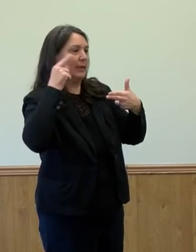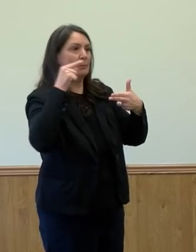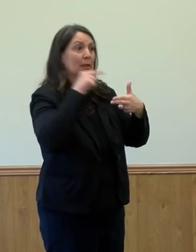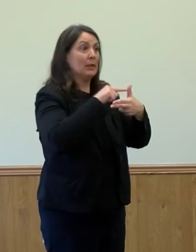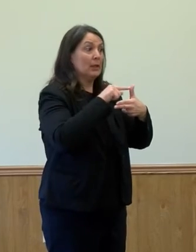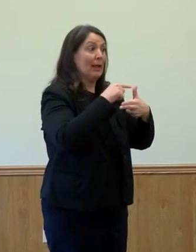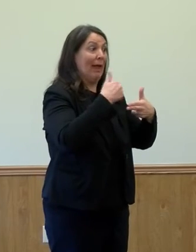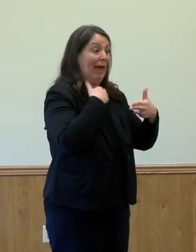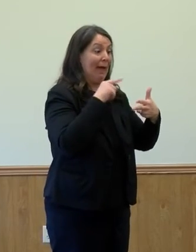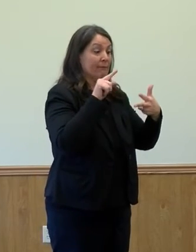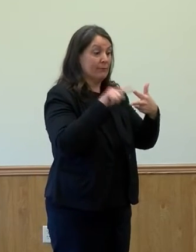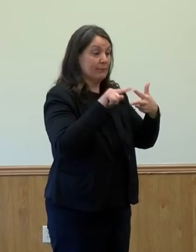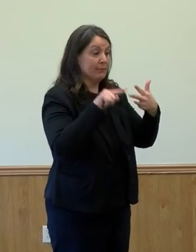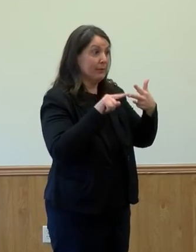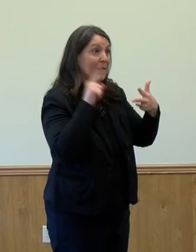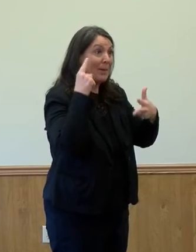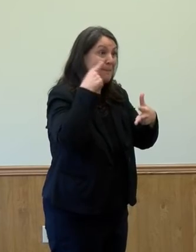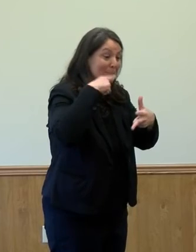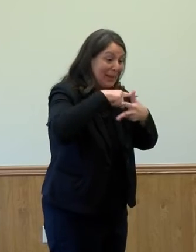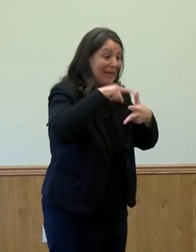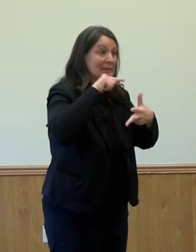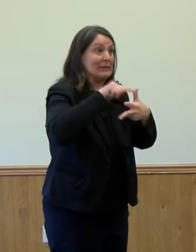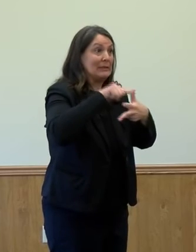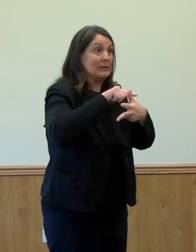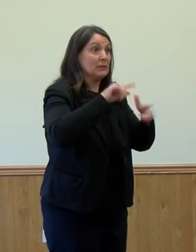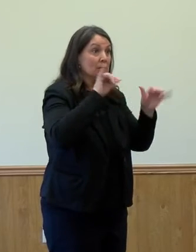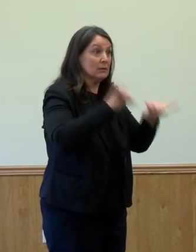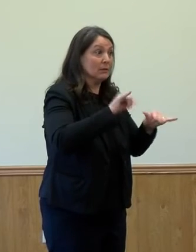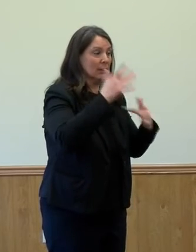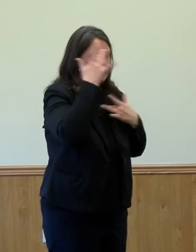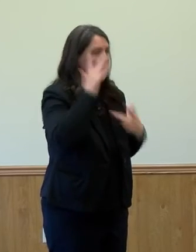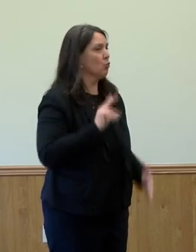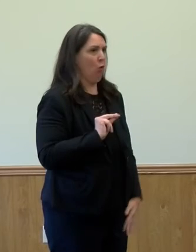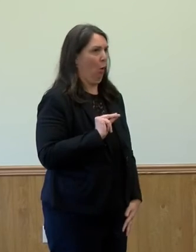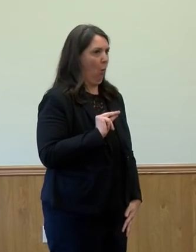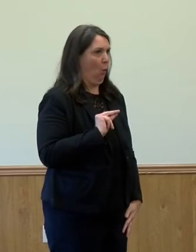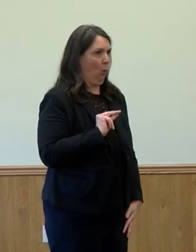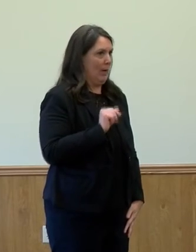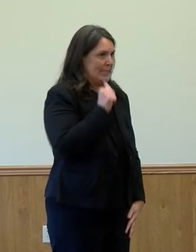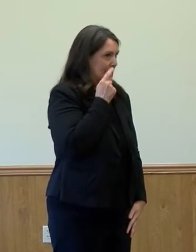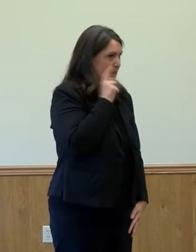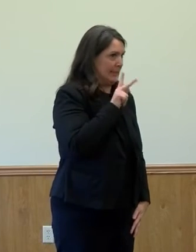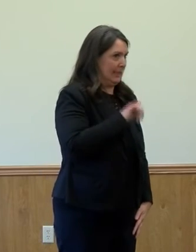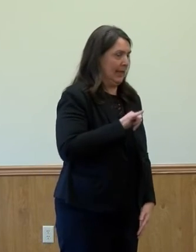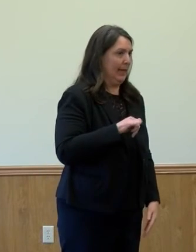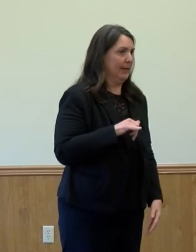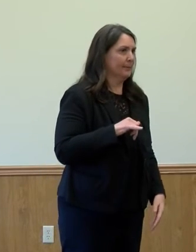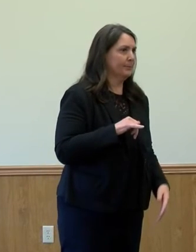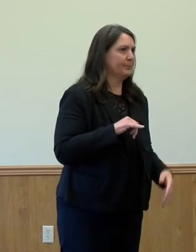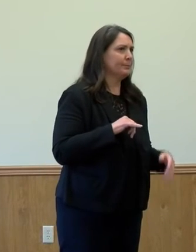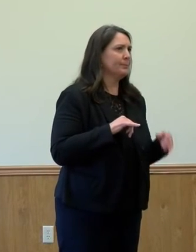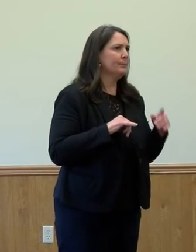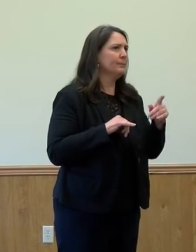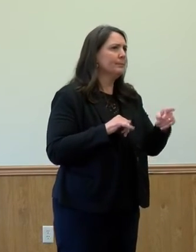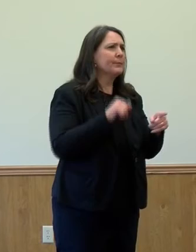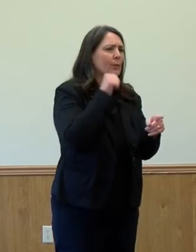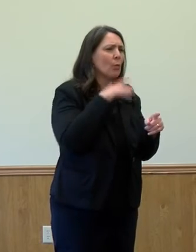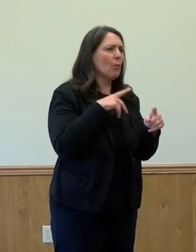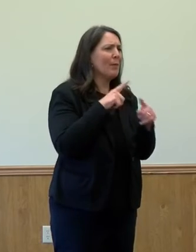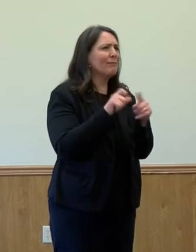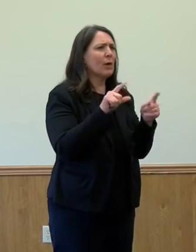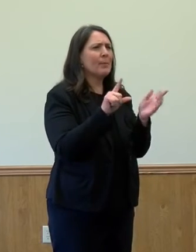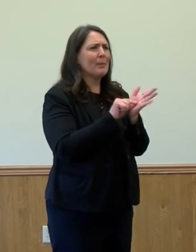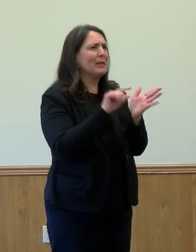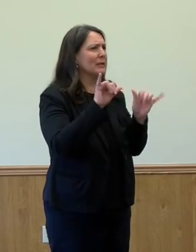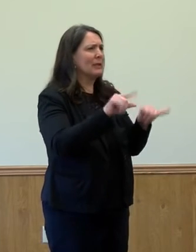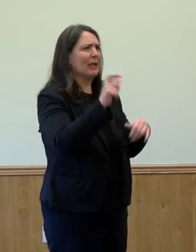Yeah. And then I'm looking for more perspective. When you say things are rising at this rate, what rate is it rising at? Can